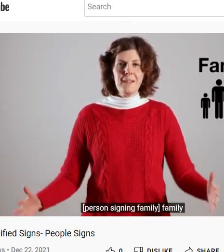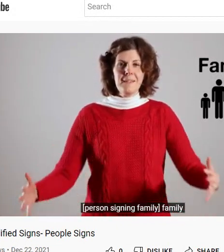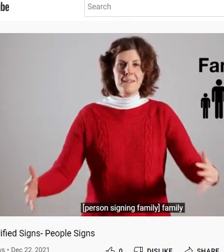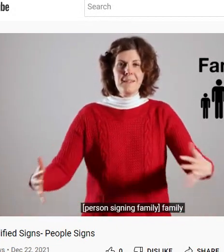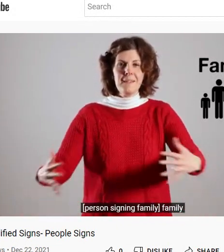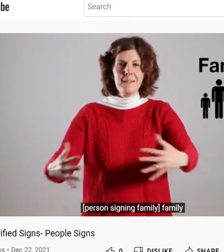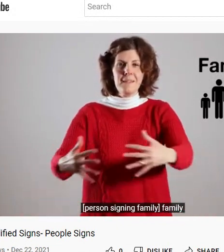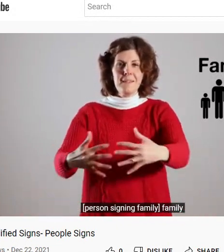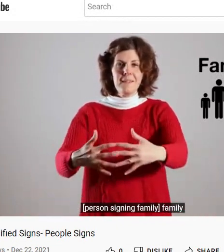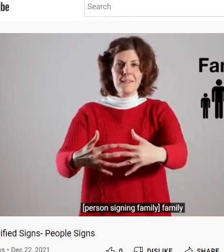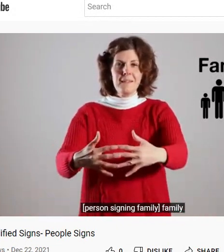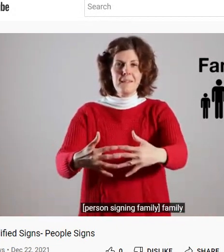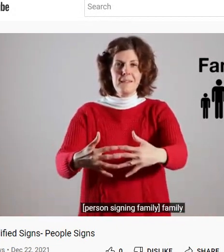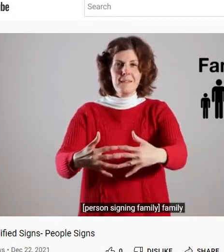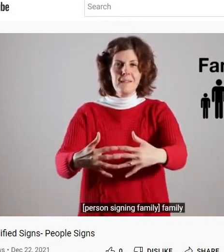Family.